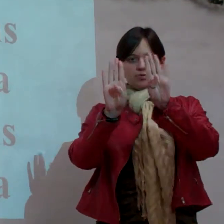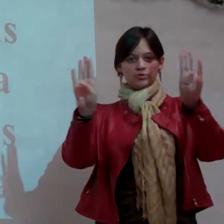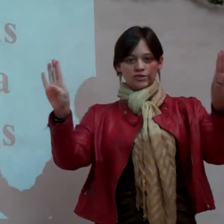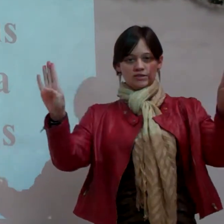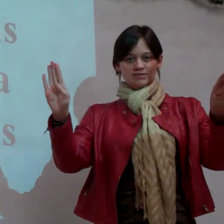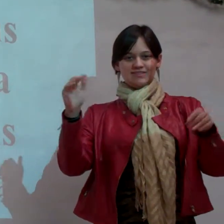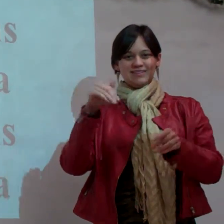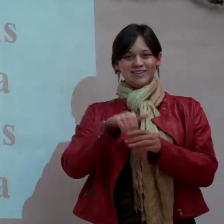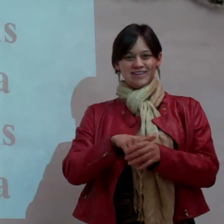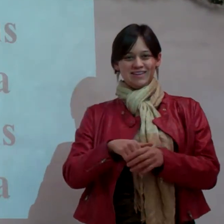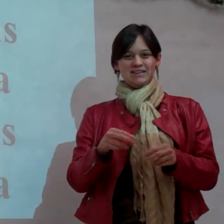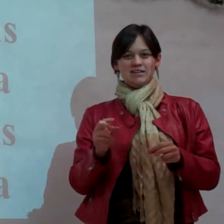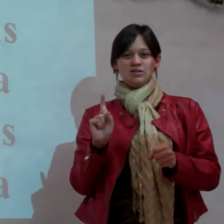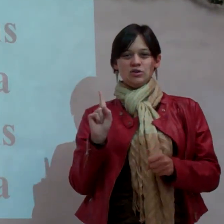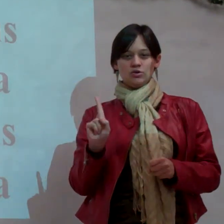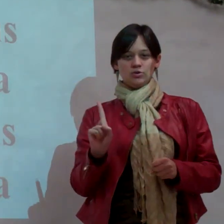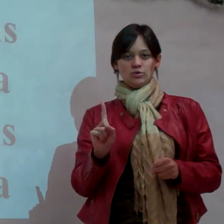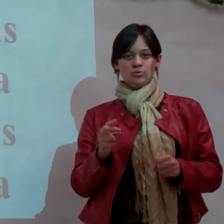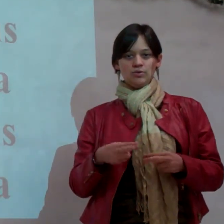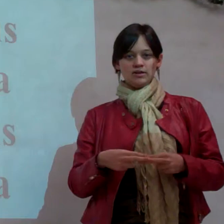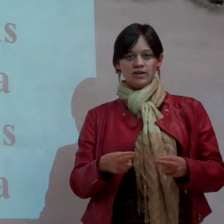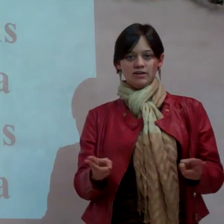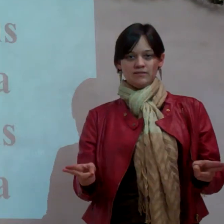mori in una cella.